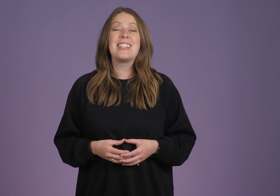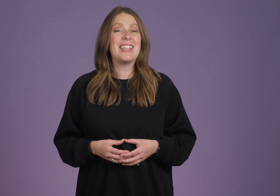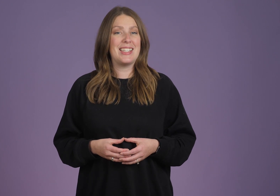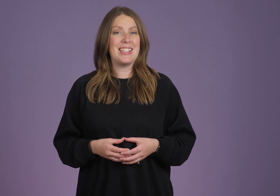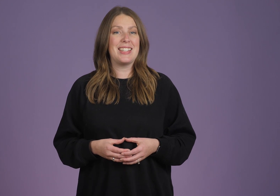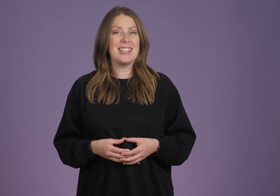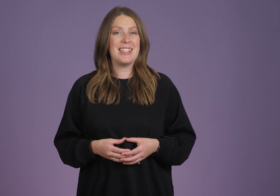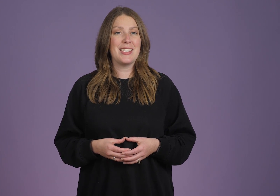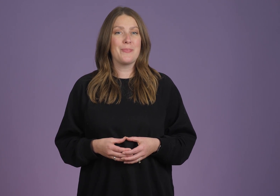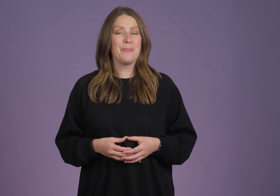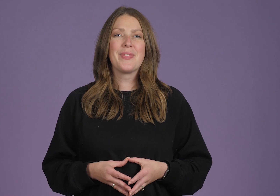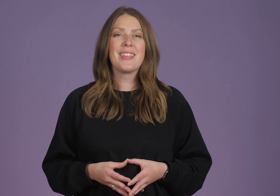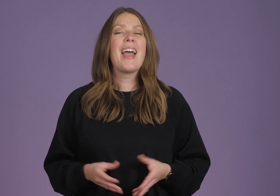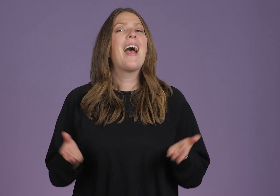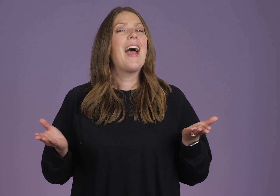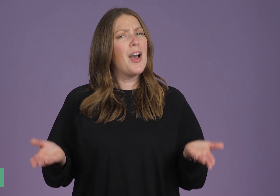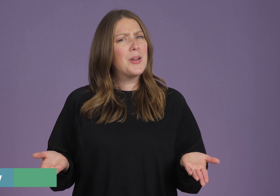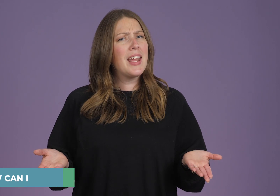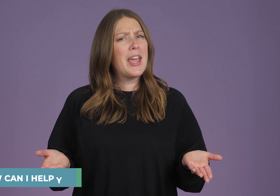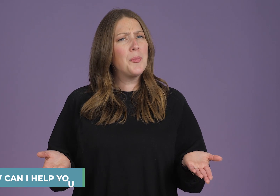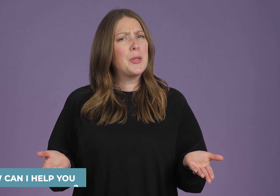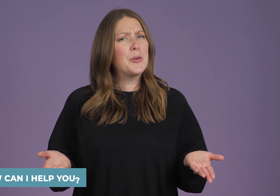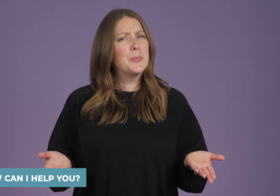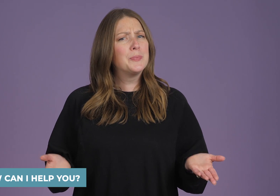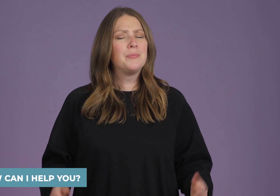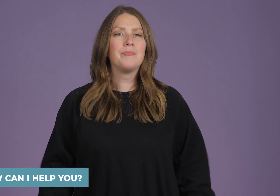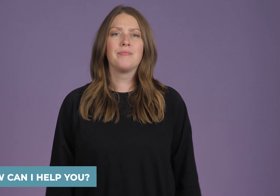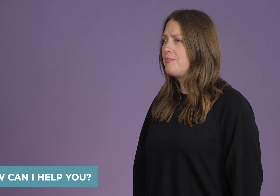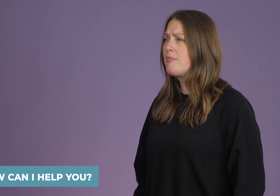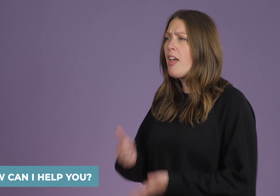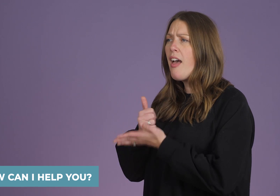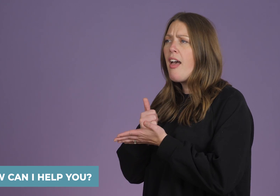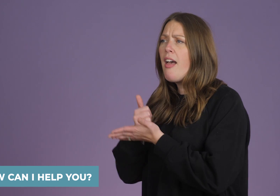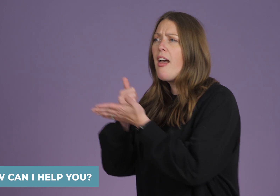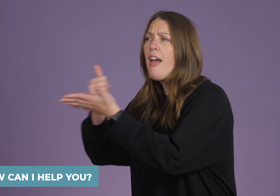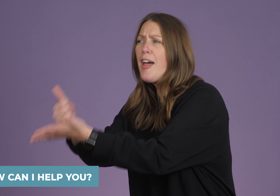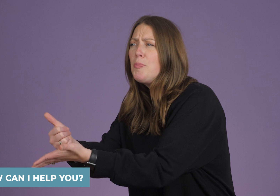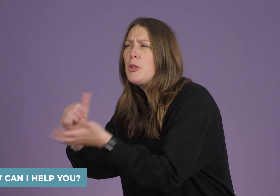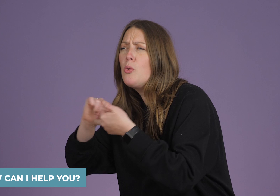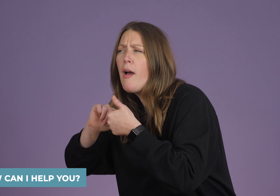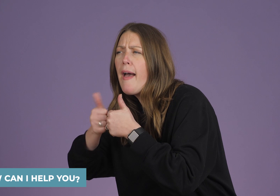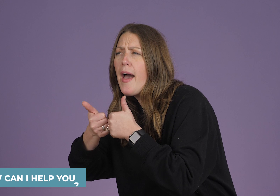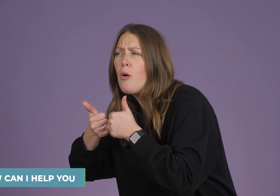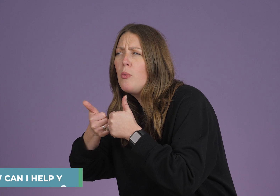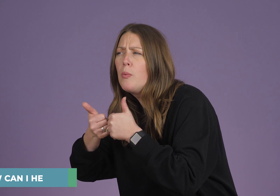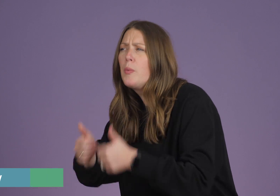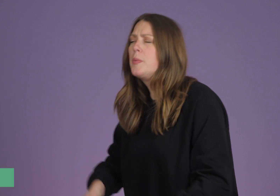into sentences. How can I help you? Help you how?